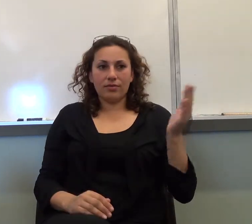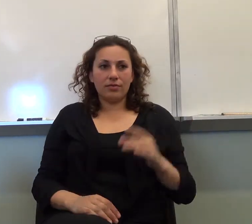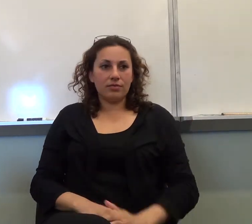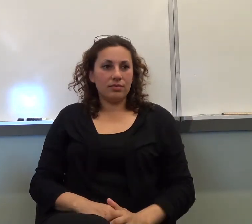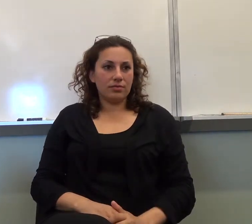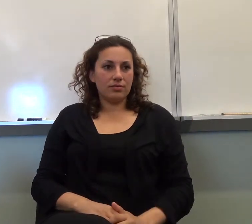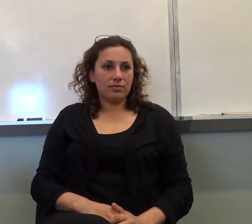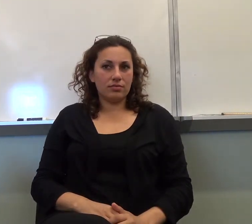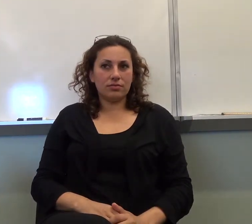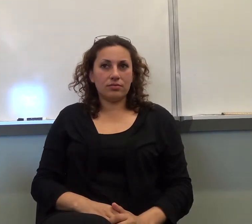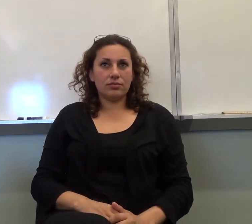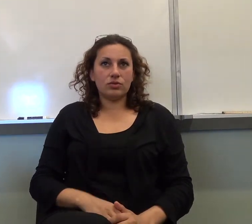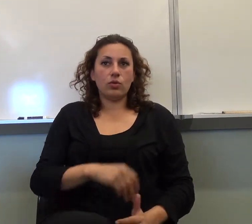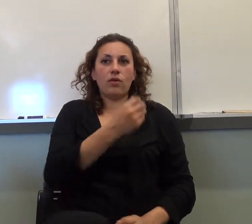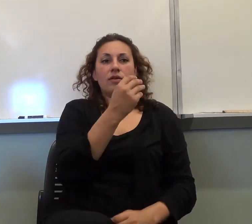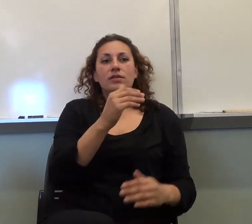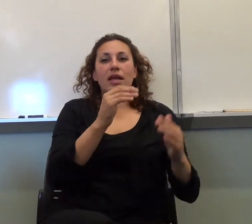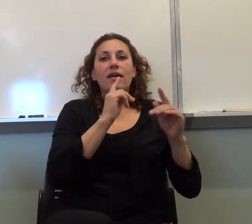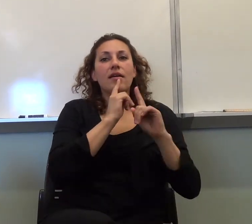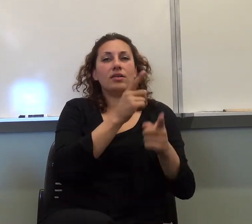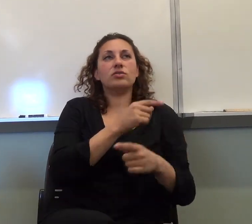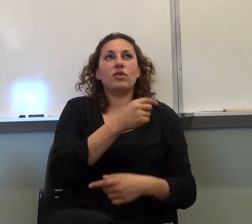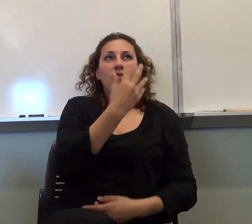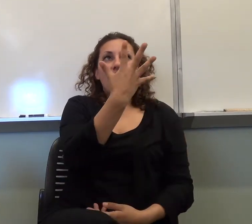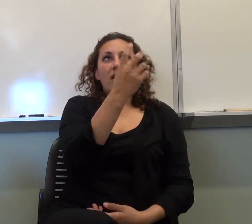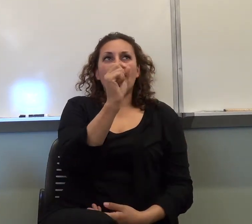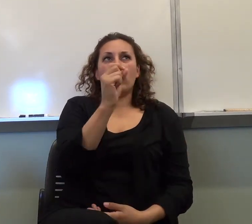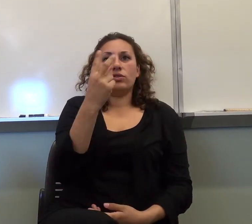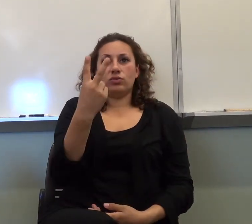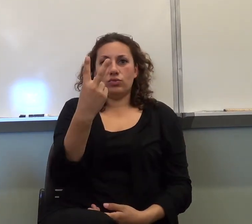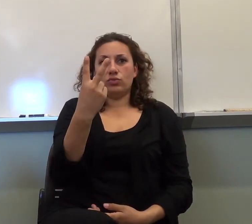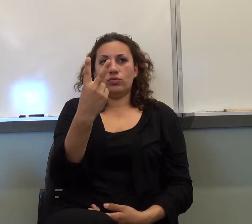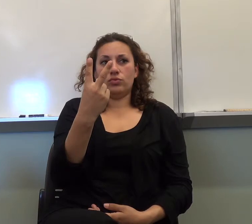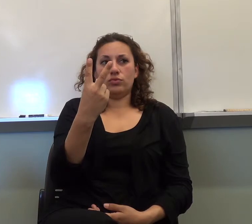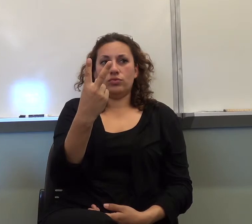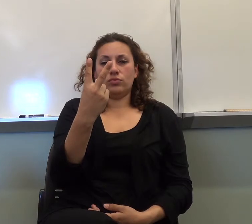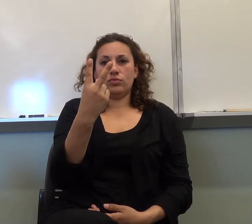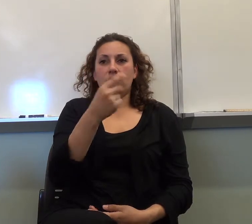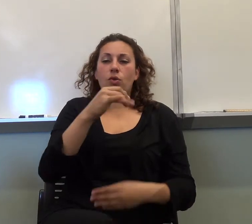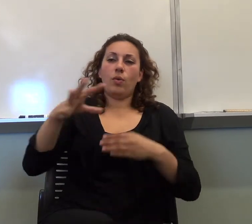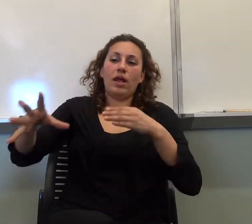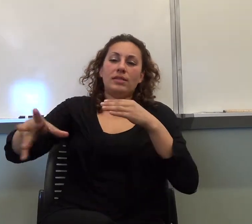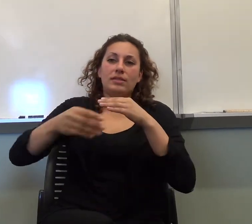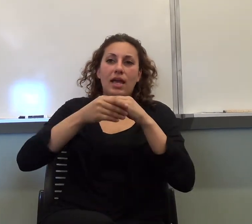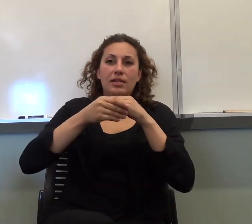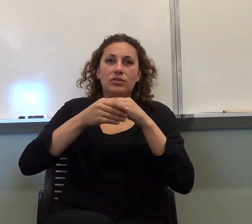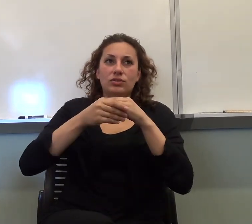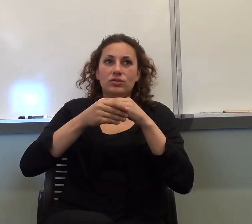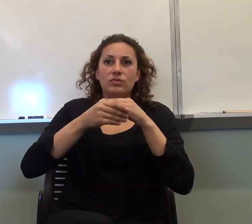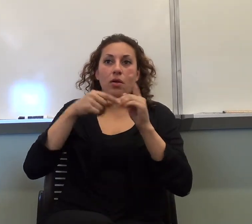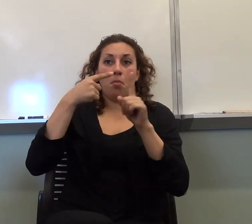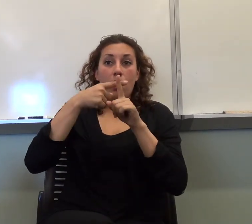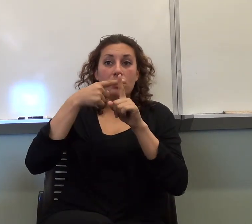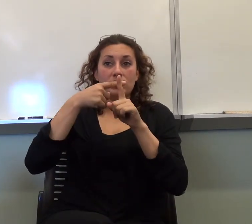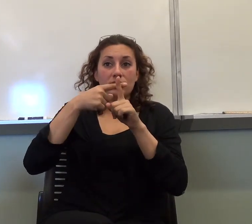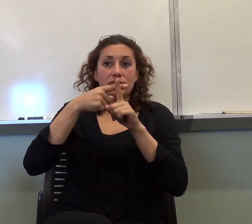And it becomes 5.2. And you attach the sign of the one with the larger, which is positive, so the whole thing is